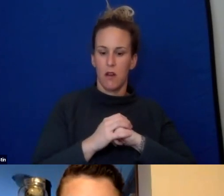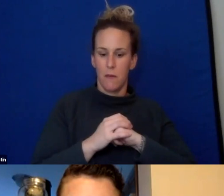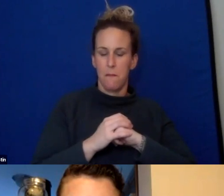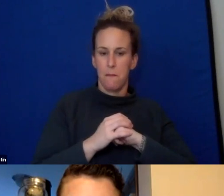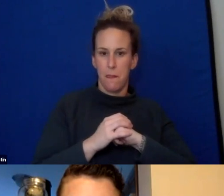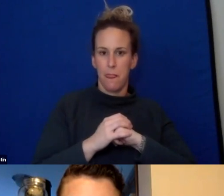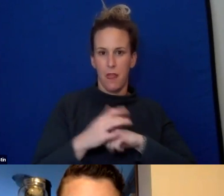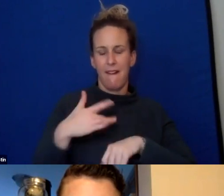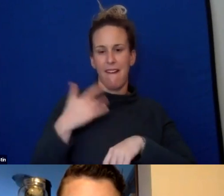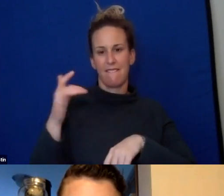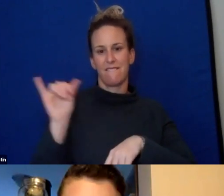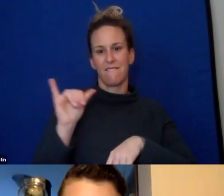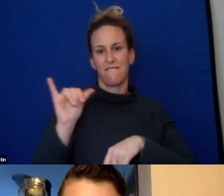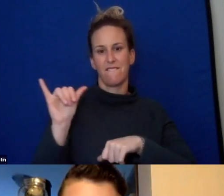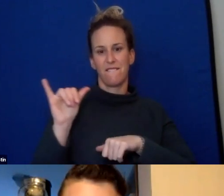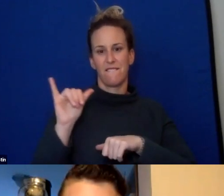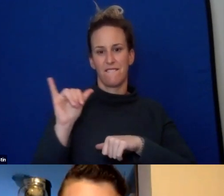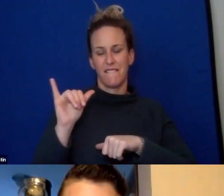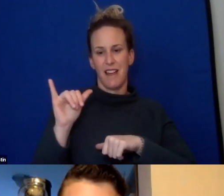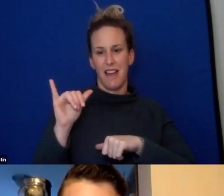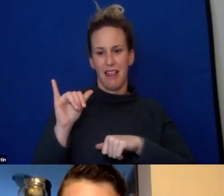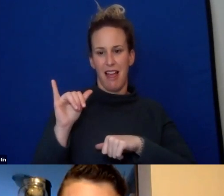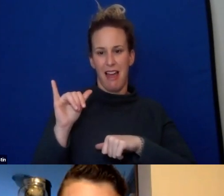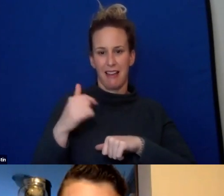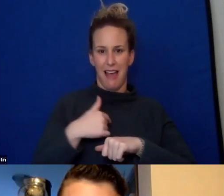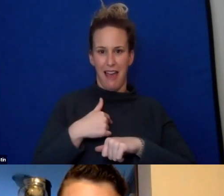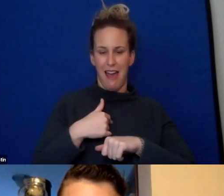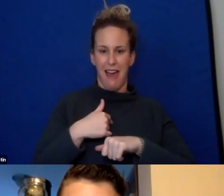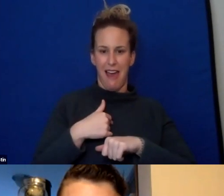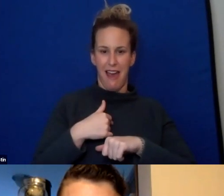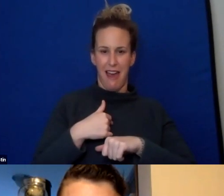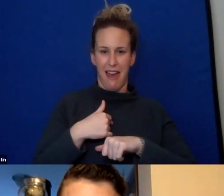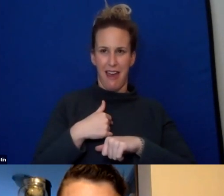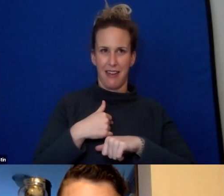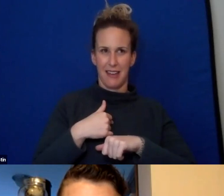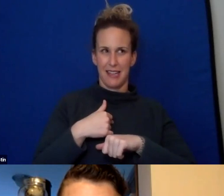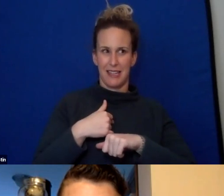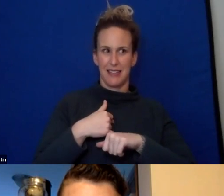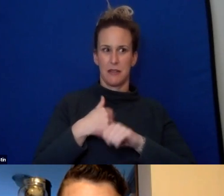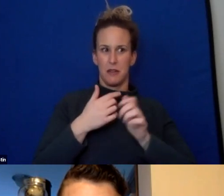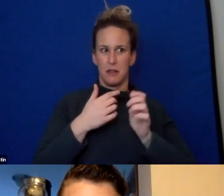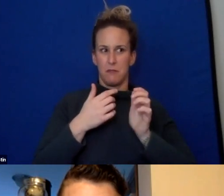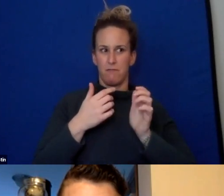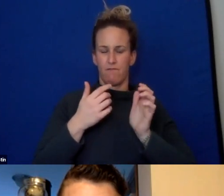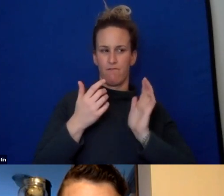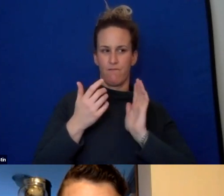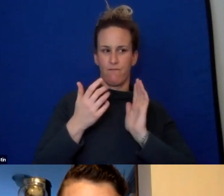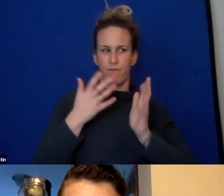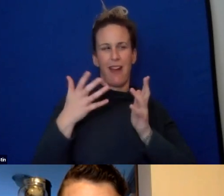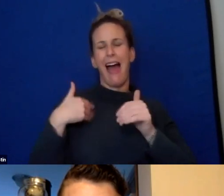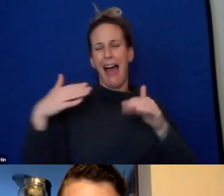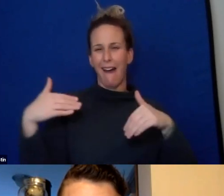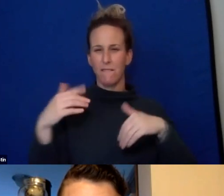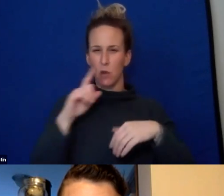i feel like i bring into space a lot but not i haven't found a lot of good strategies for moving